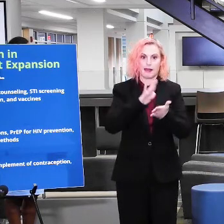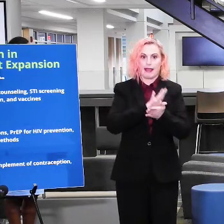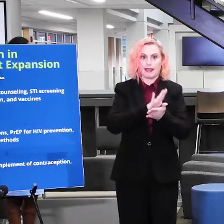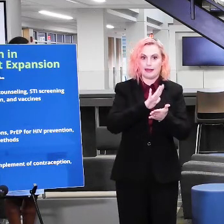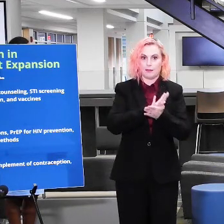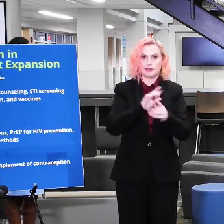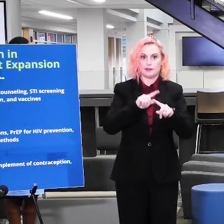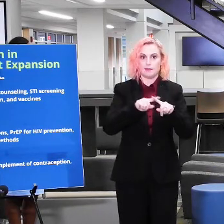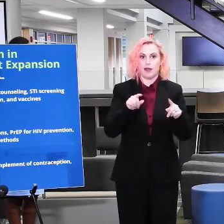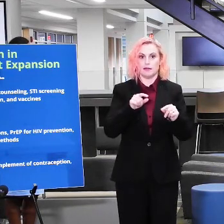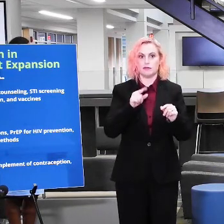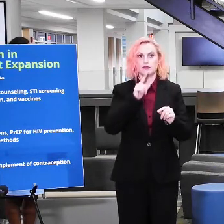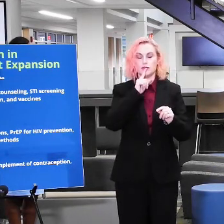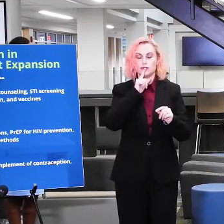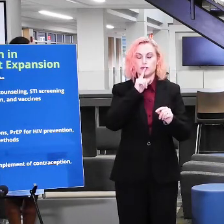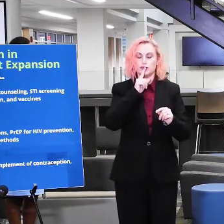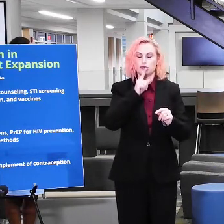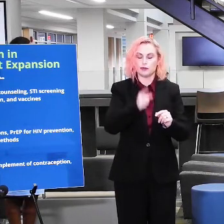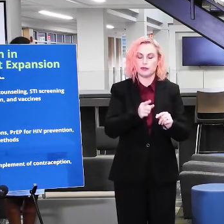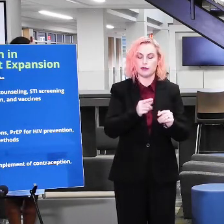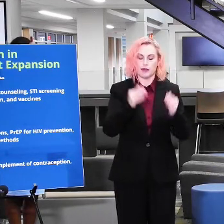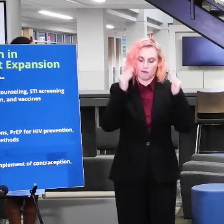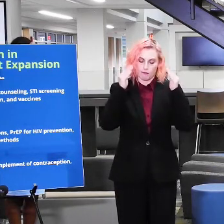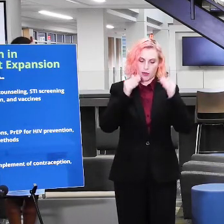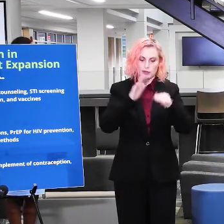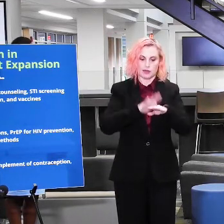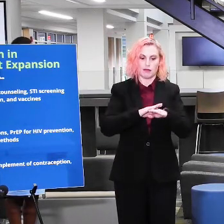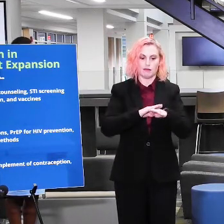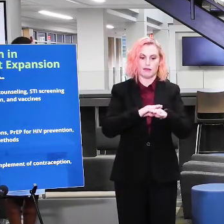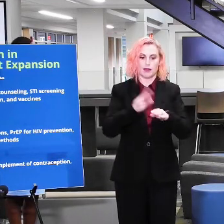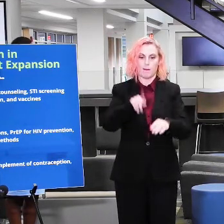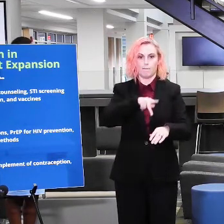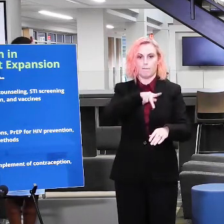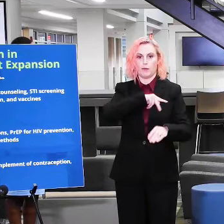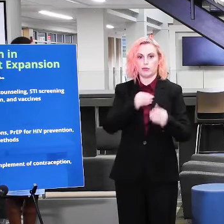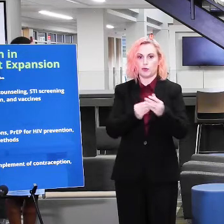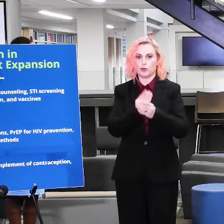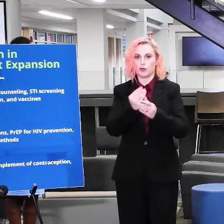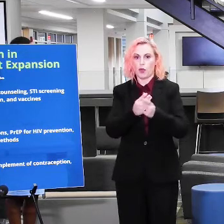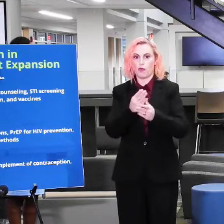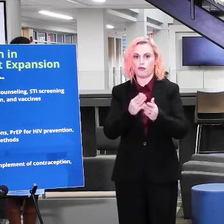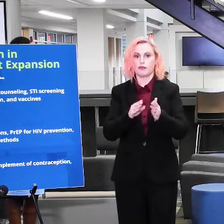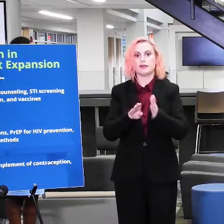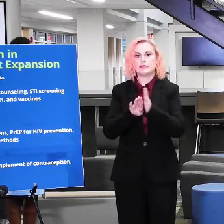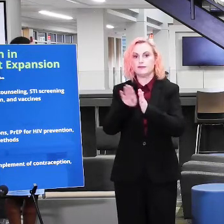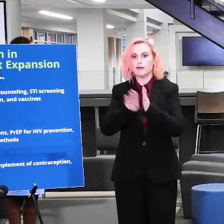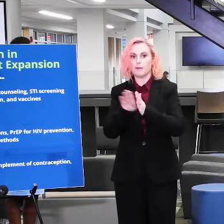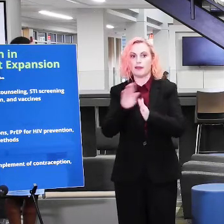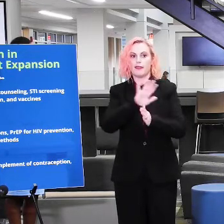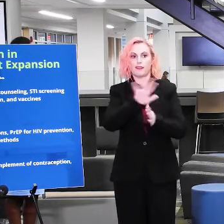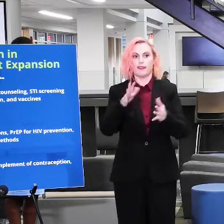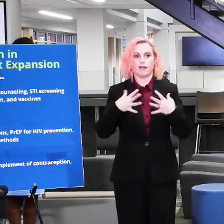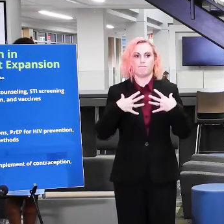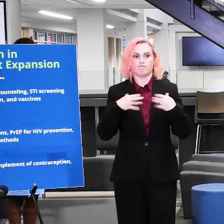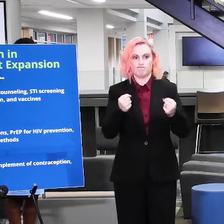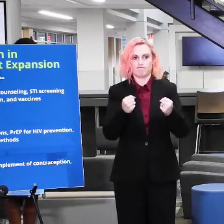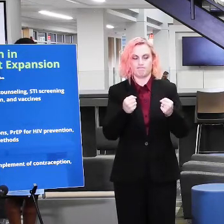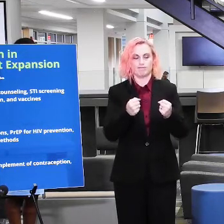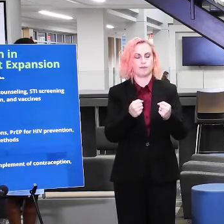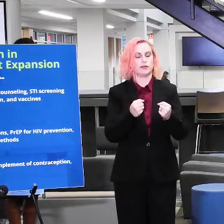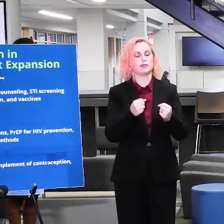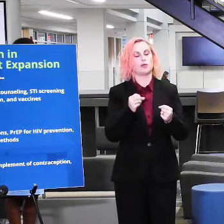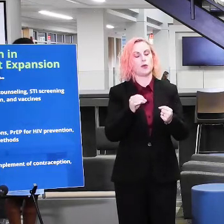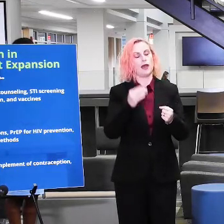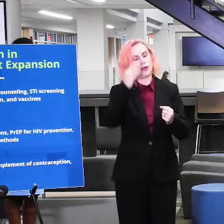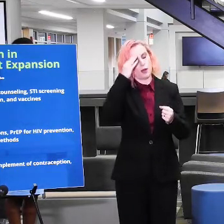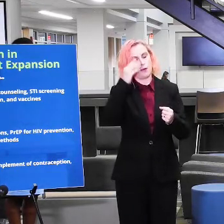truly they're going to be able to focus on personal growth and development and their well-being. So I